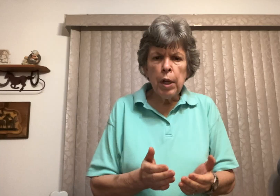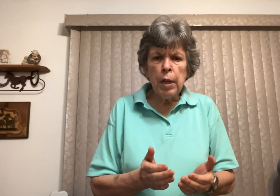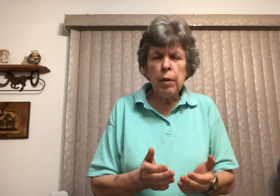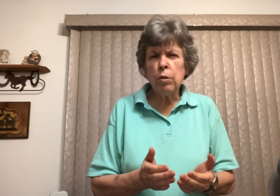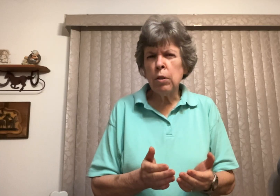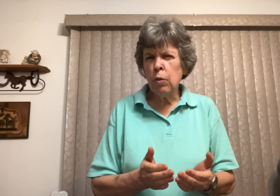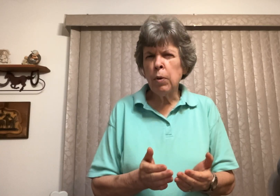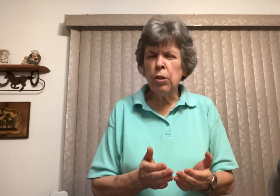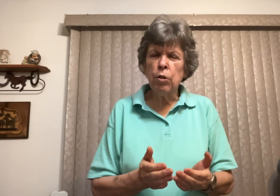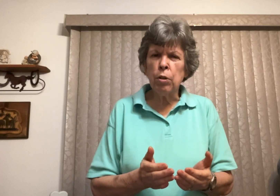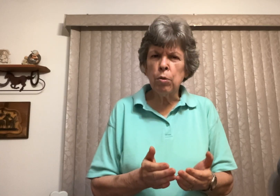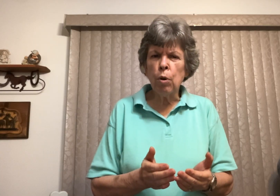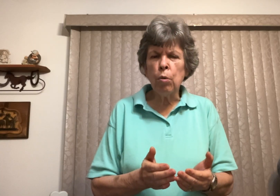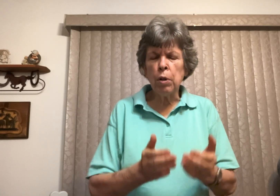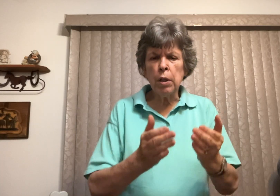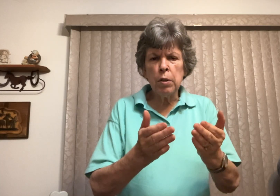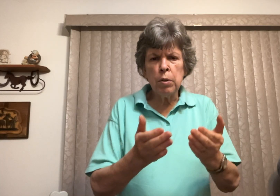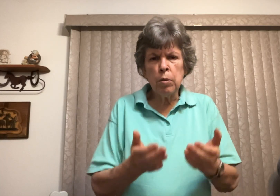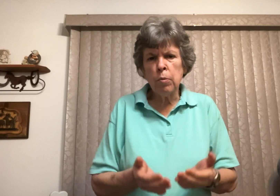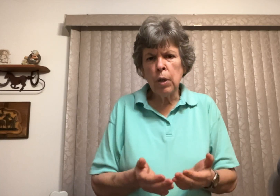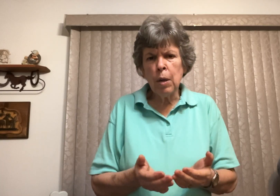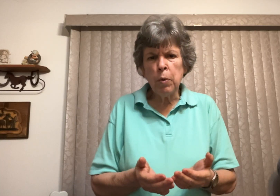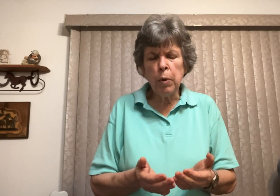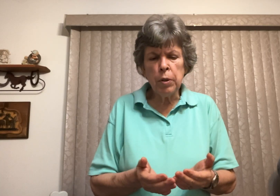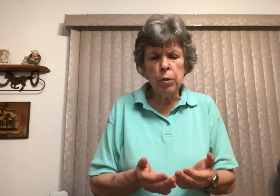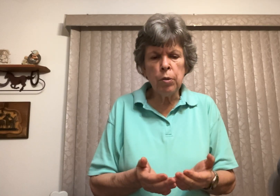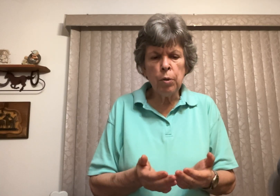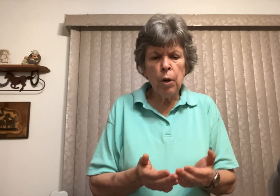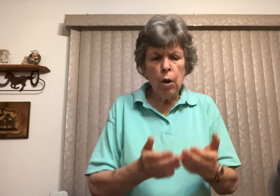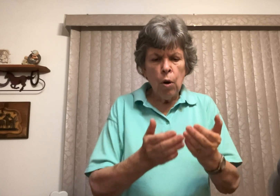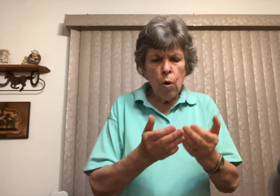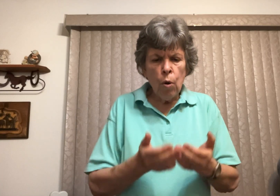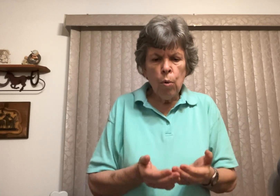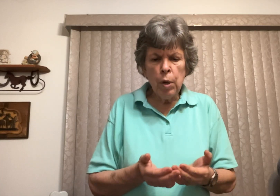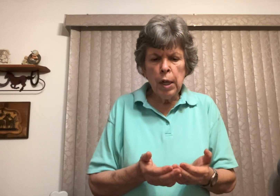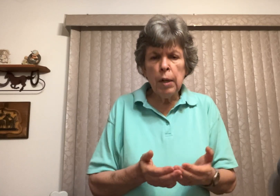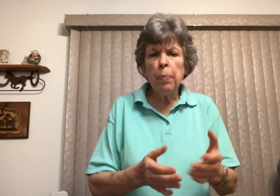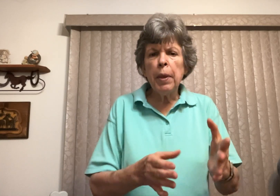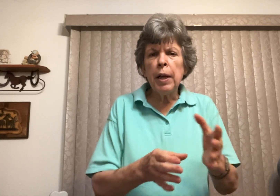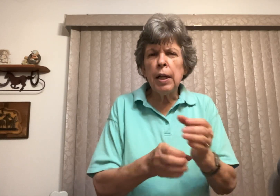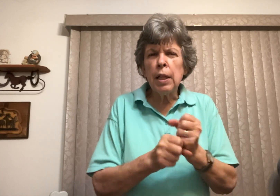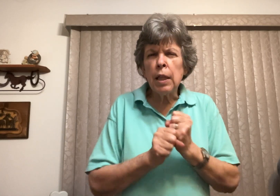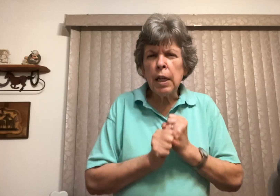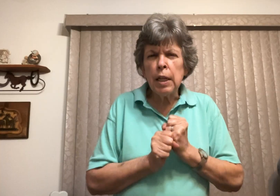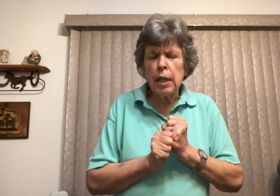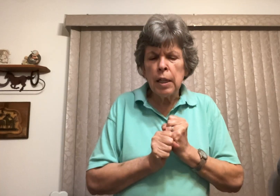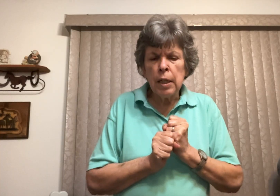holding. There's different ways you can do holding. This is what I'm going to do. Holding, clinging,